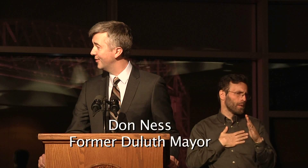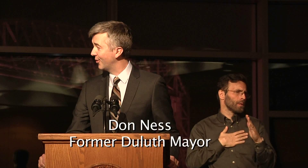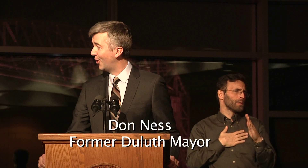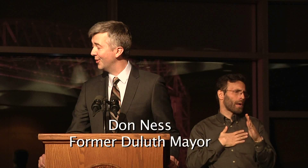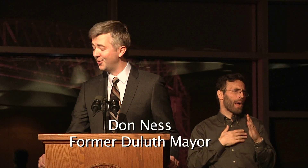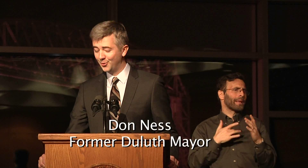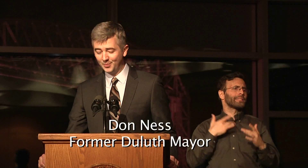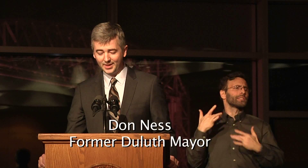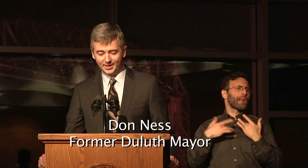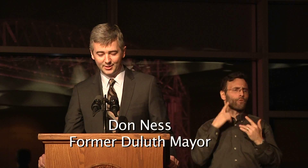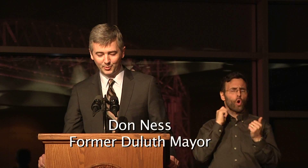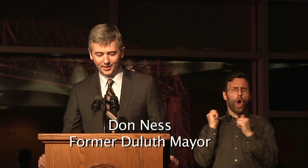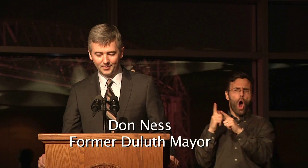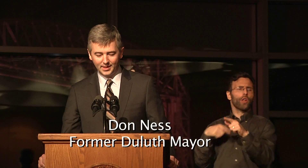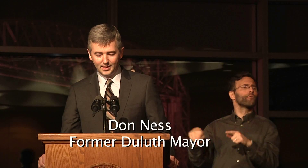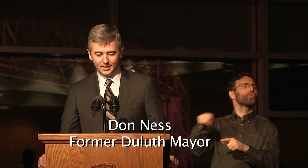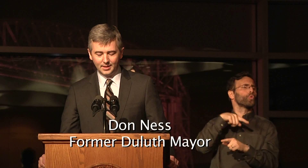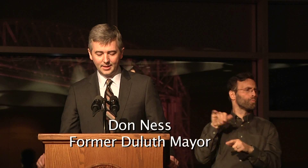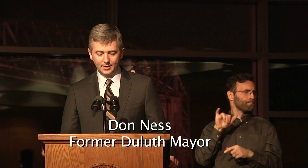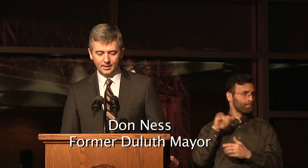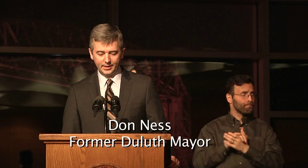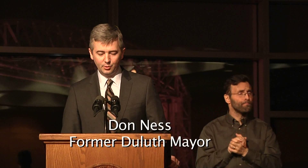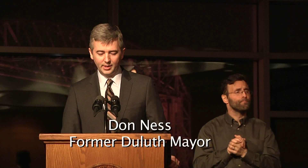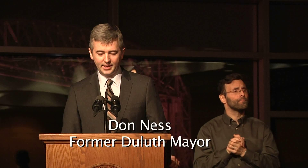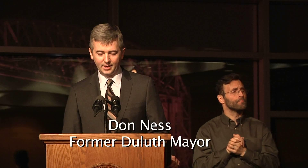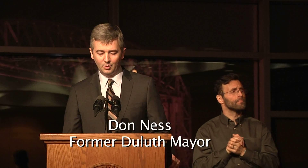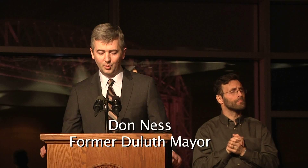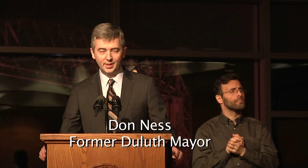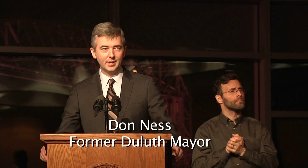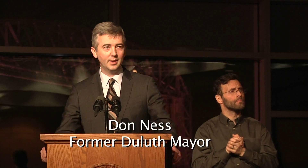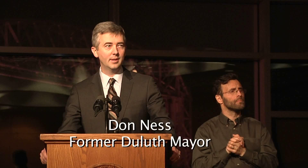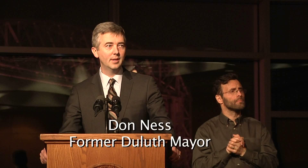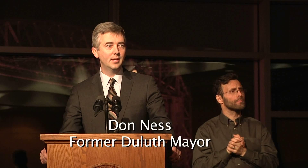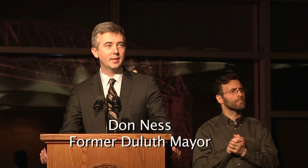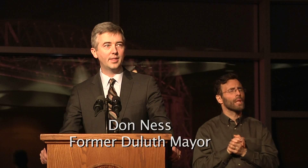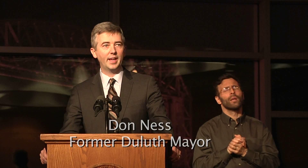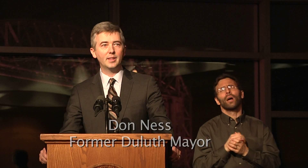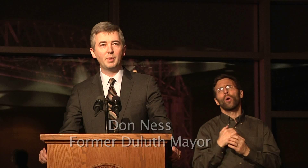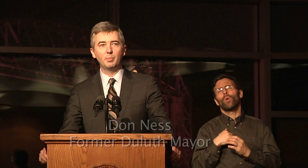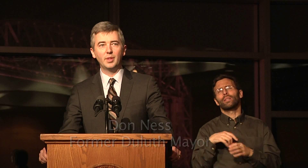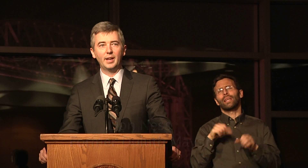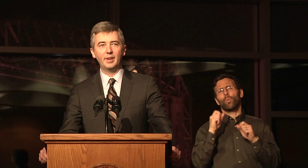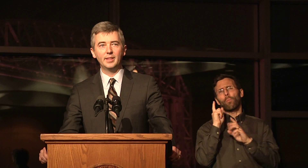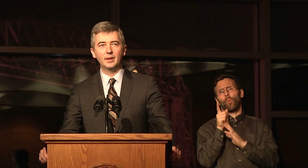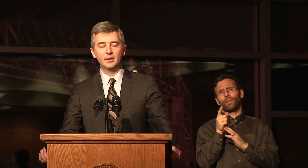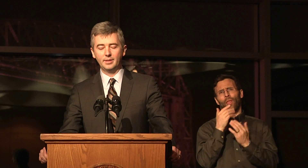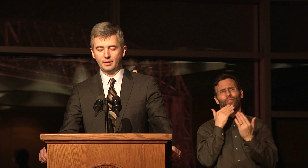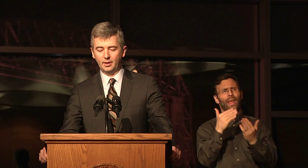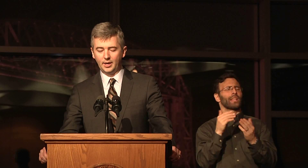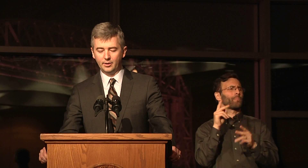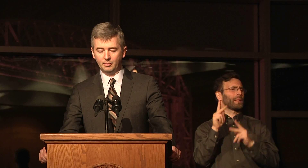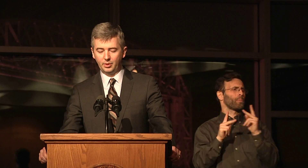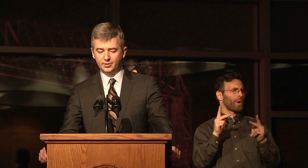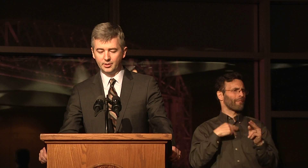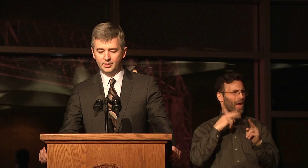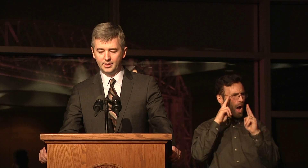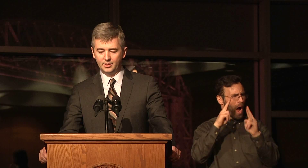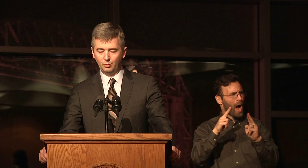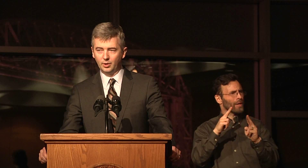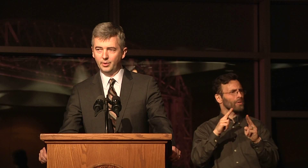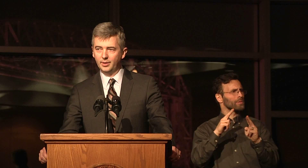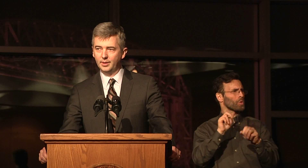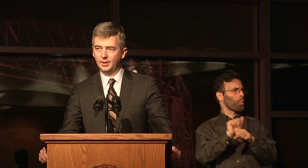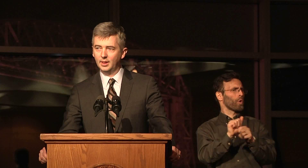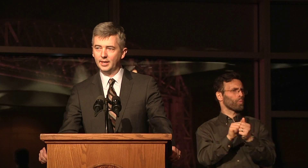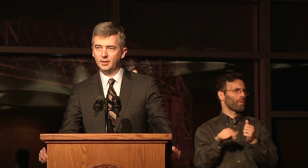excited for all of you as well. I do want to take a moment to thank the people that I've had the honor and pleasure